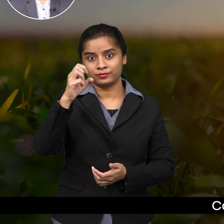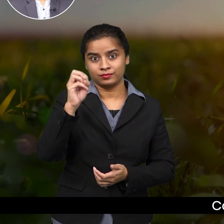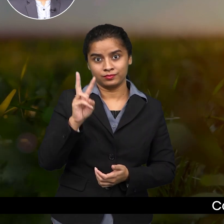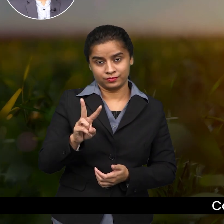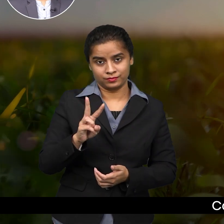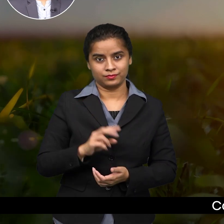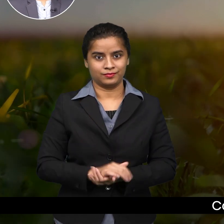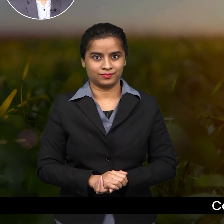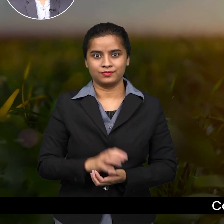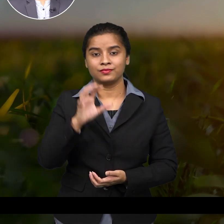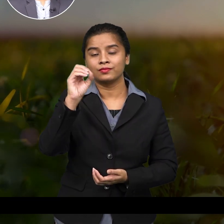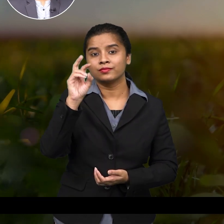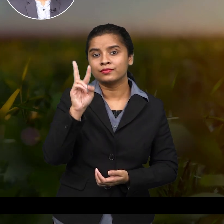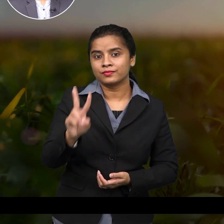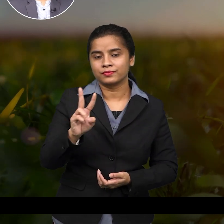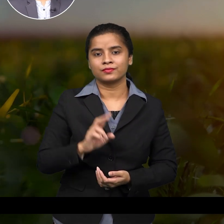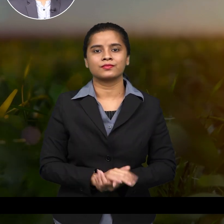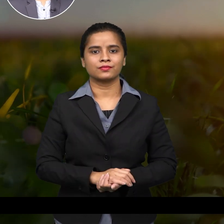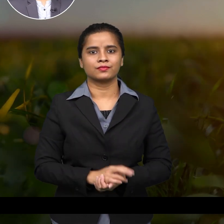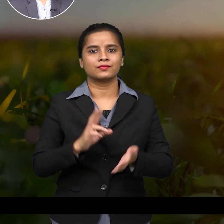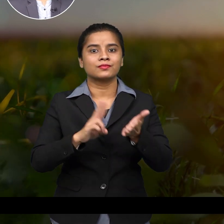carbon dioxide, oxygen,